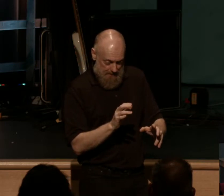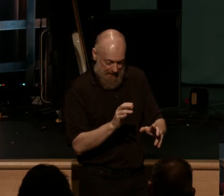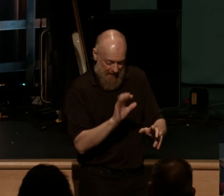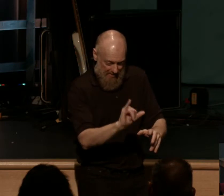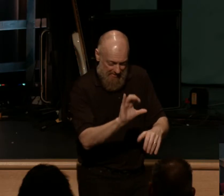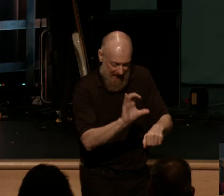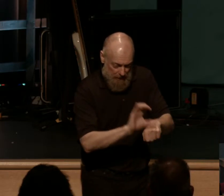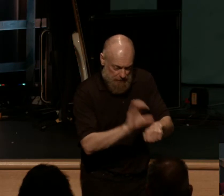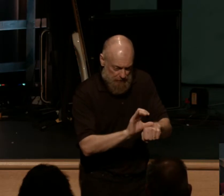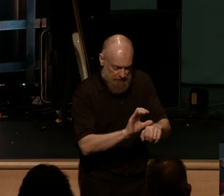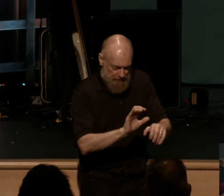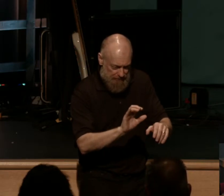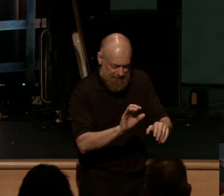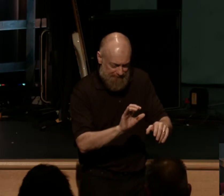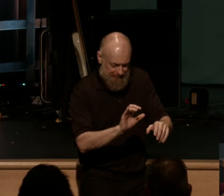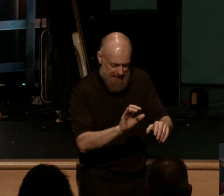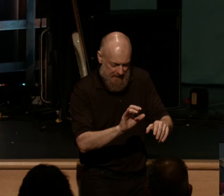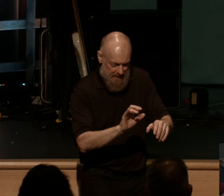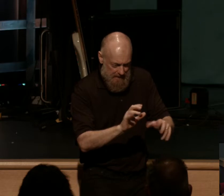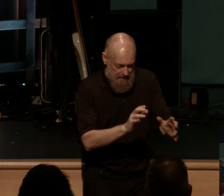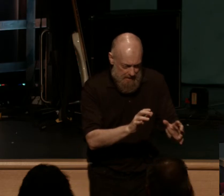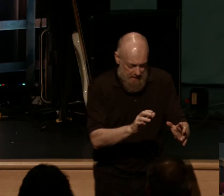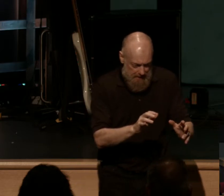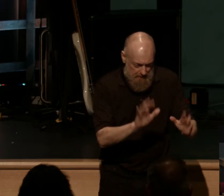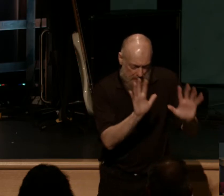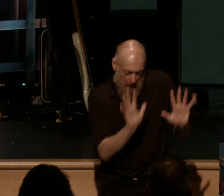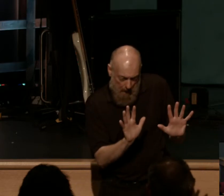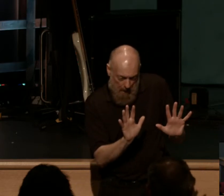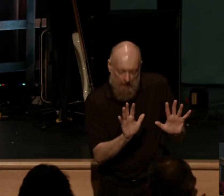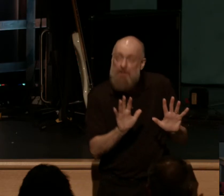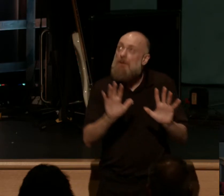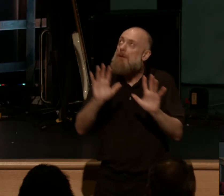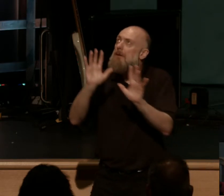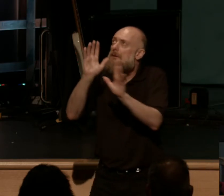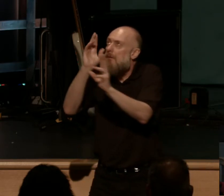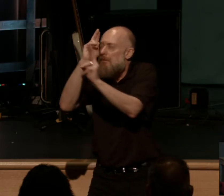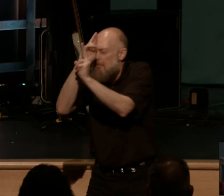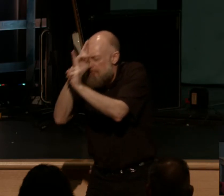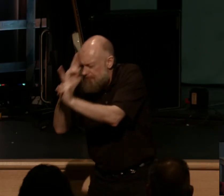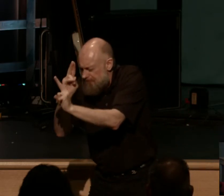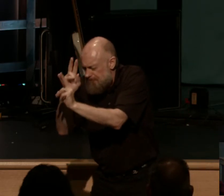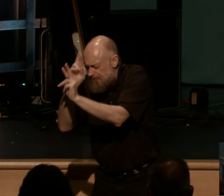church is a church that reveres. And again,